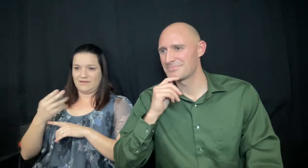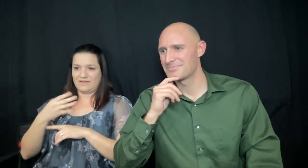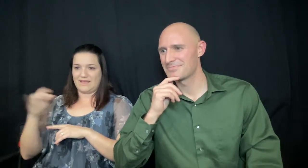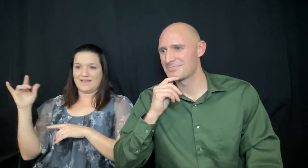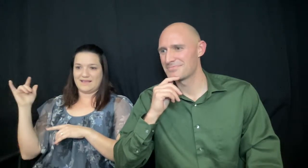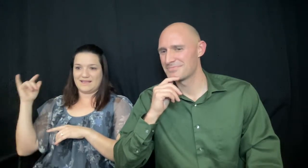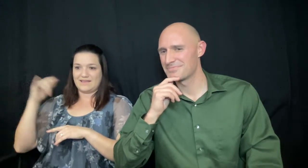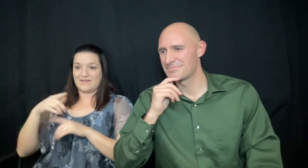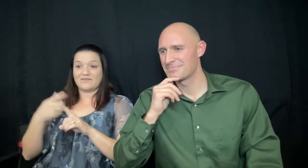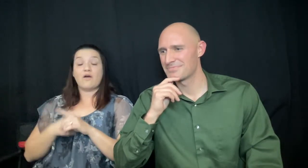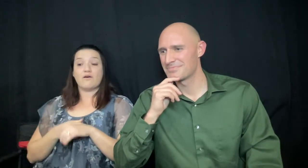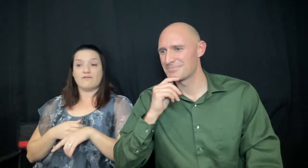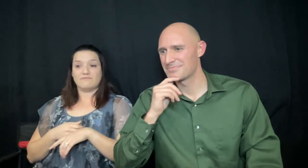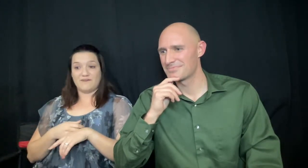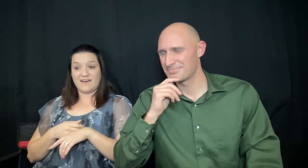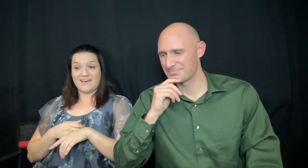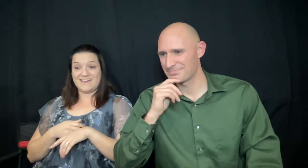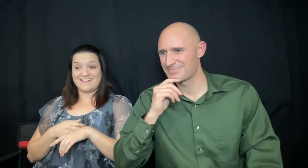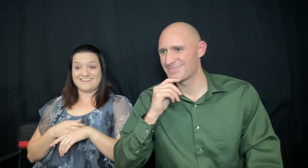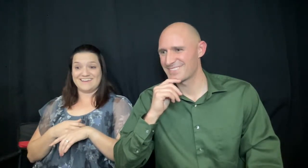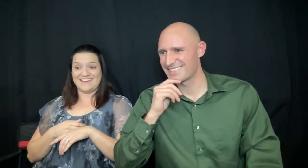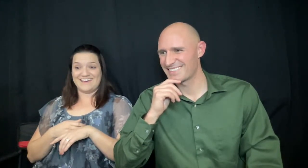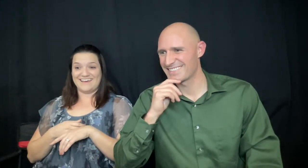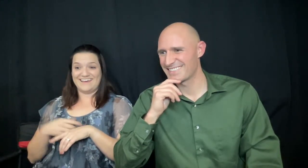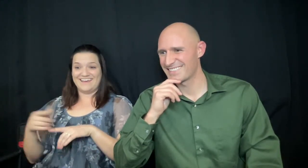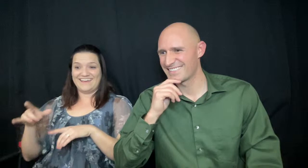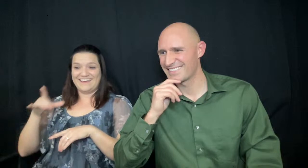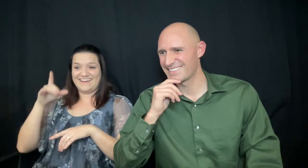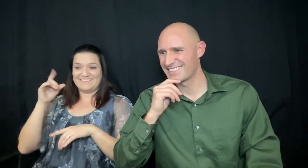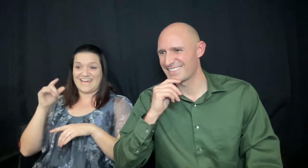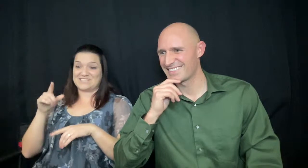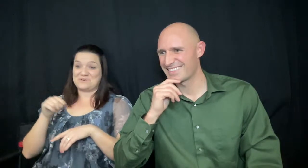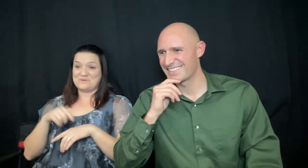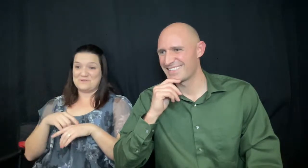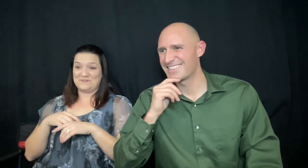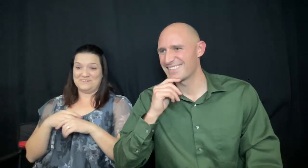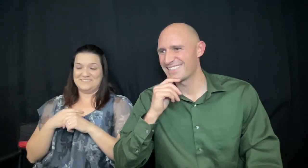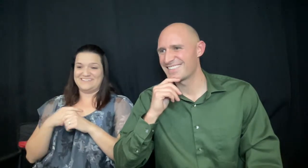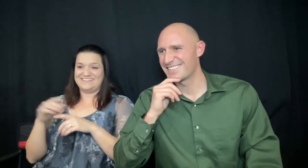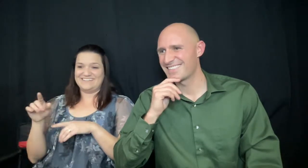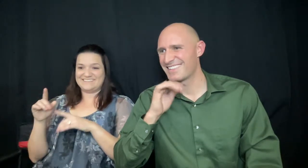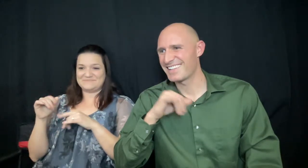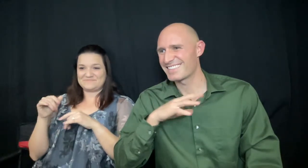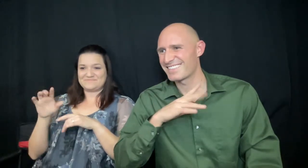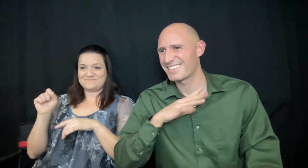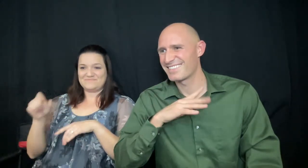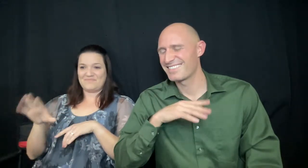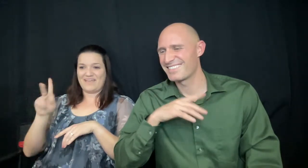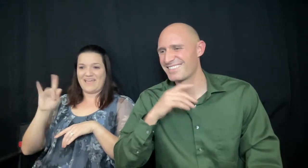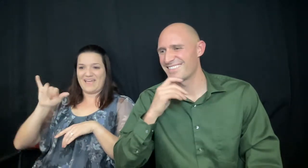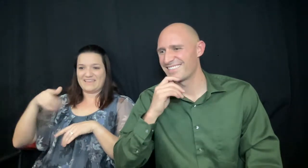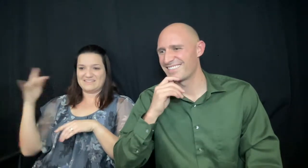from Japan. Fun. And, That's yeah, cool. so Kathy's flying in, so I'll see her